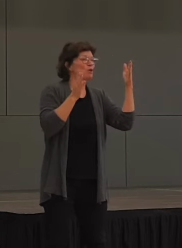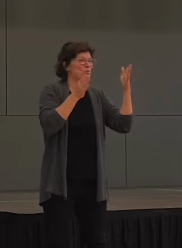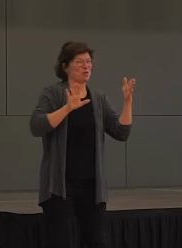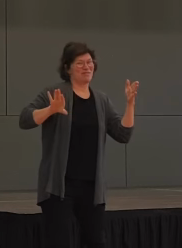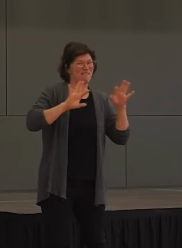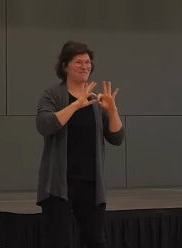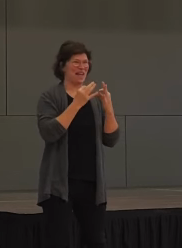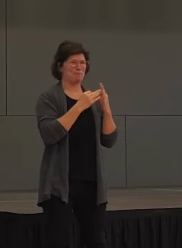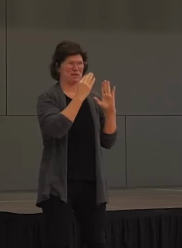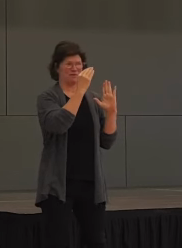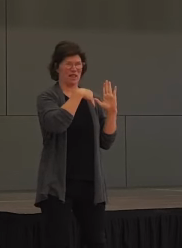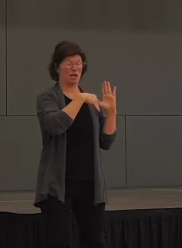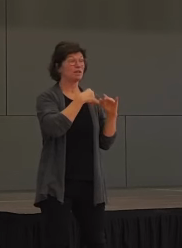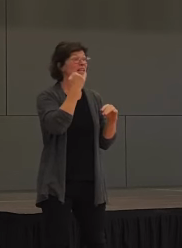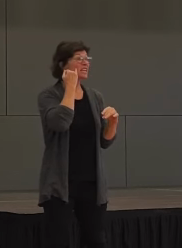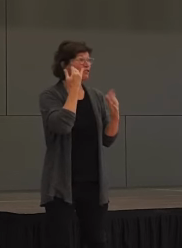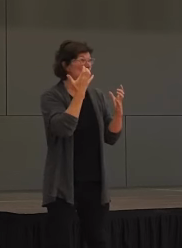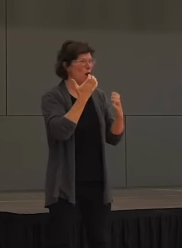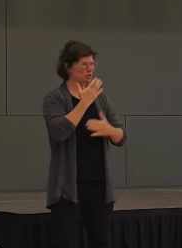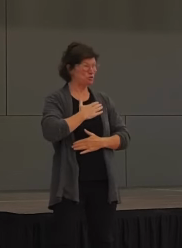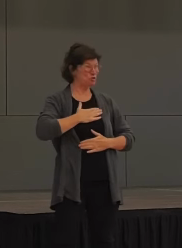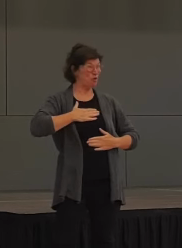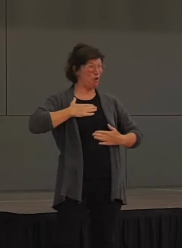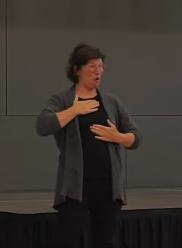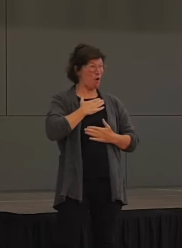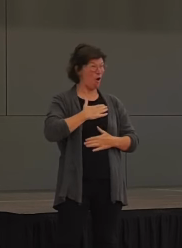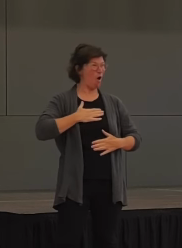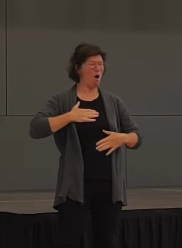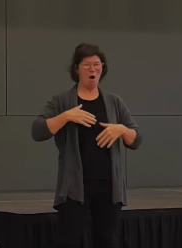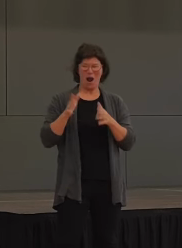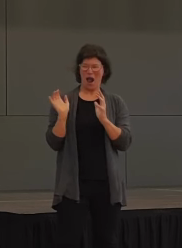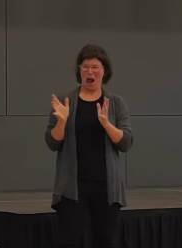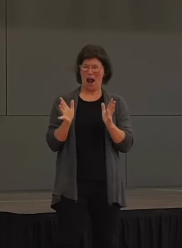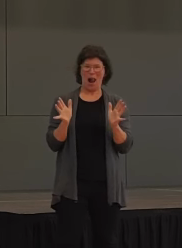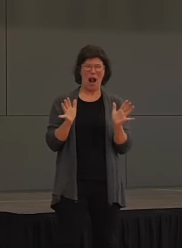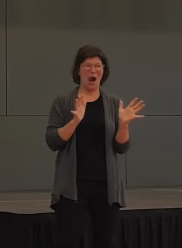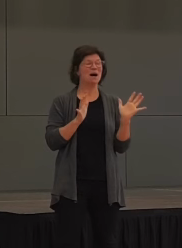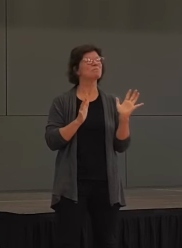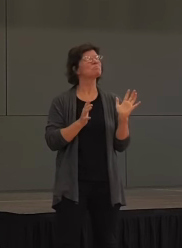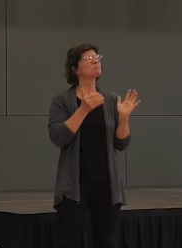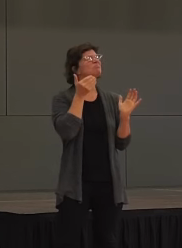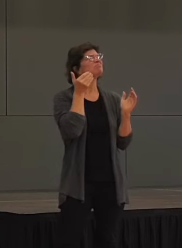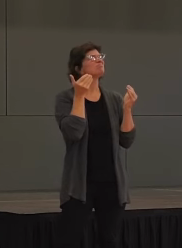have a good time with someone who may be experiencing dementia, ask them these